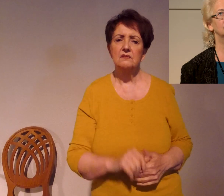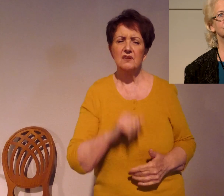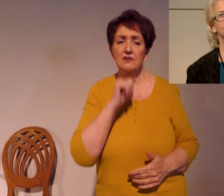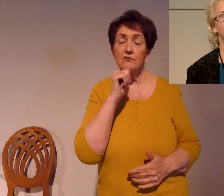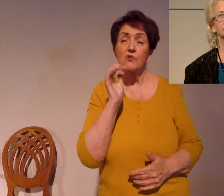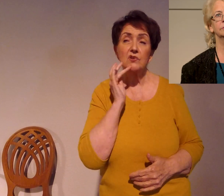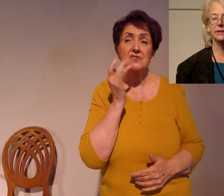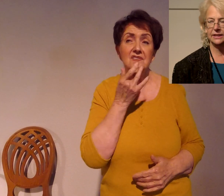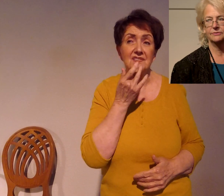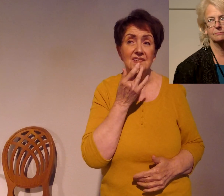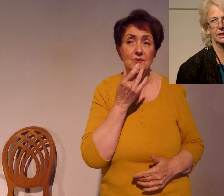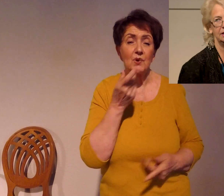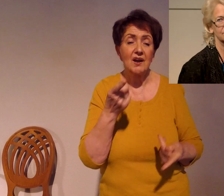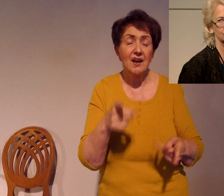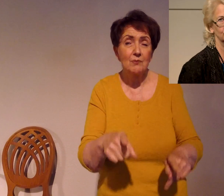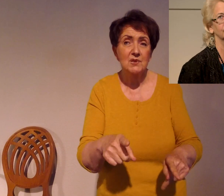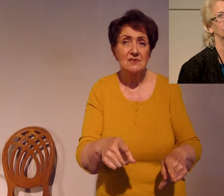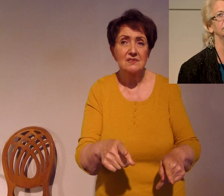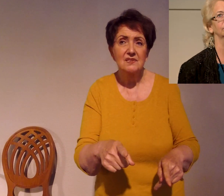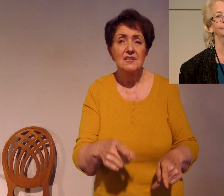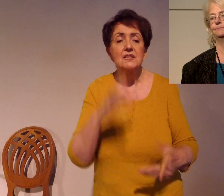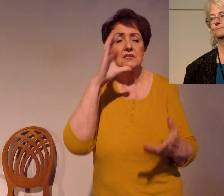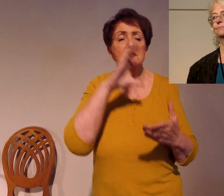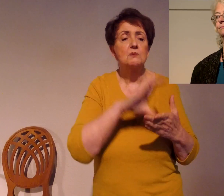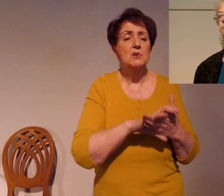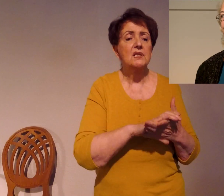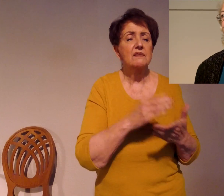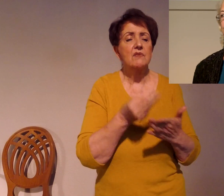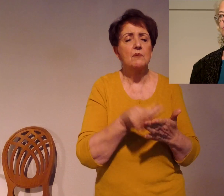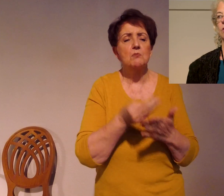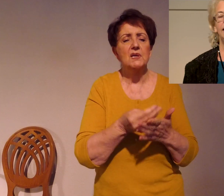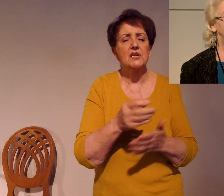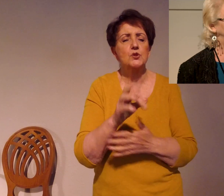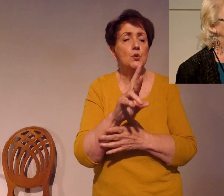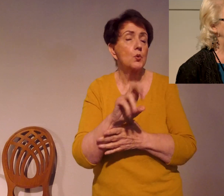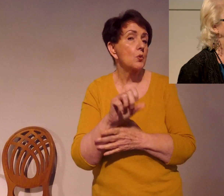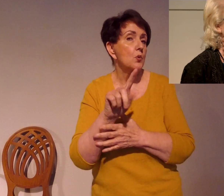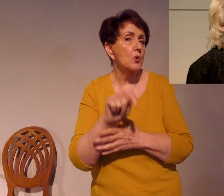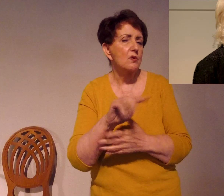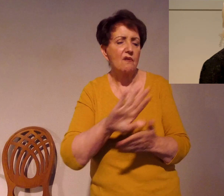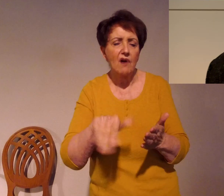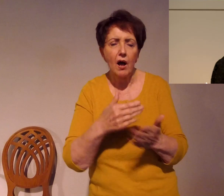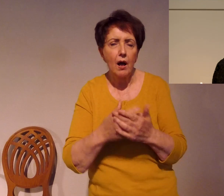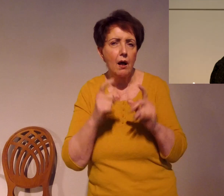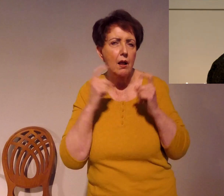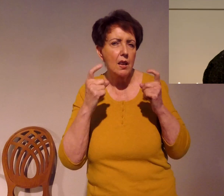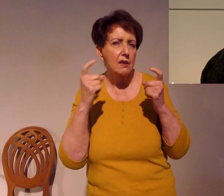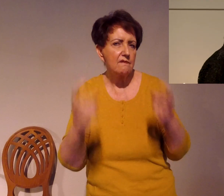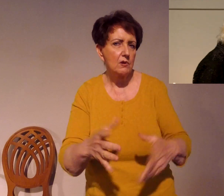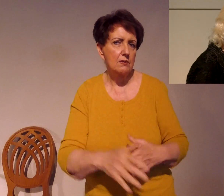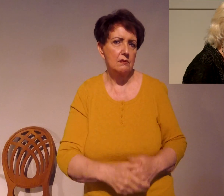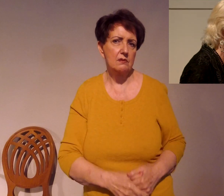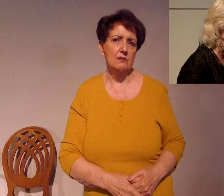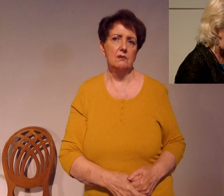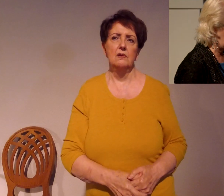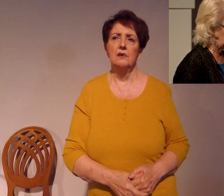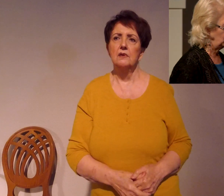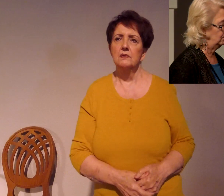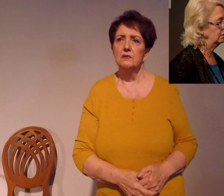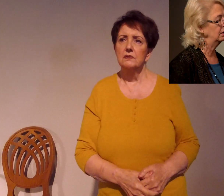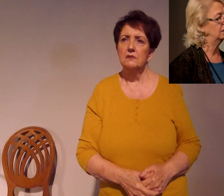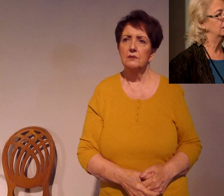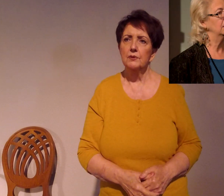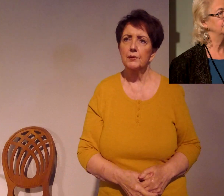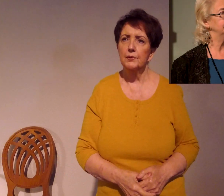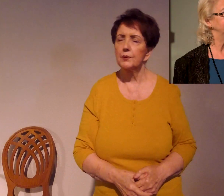relationship comes from the belief that money is the root of all evil, right? And that is steeped in